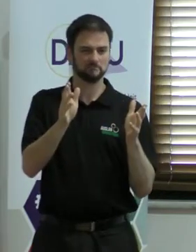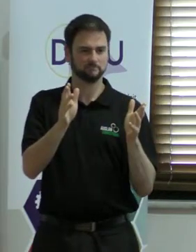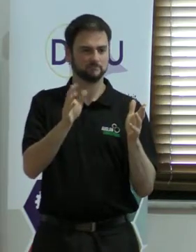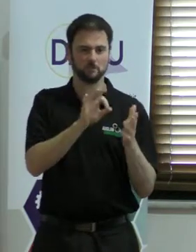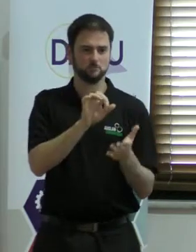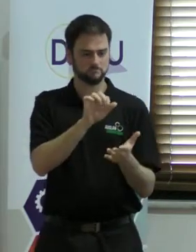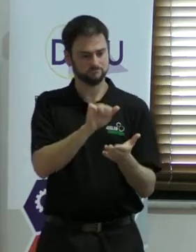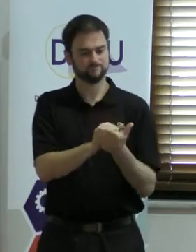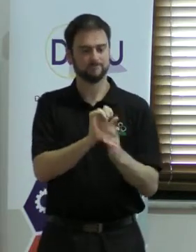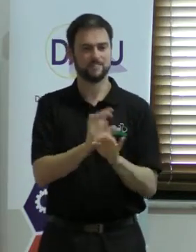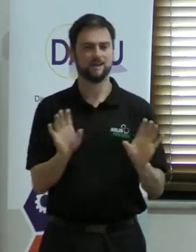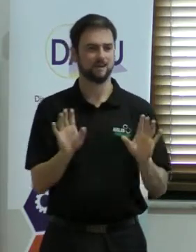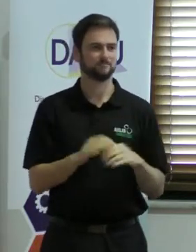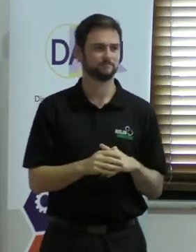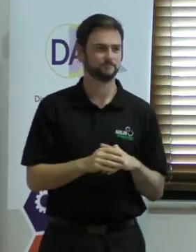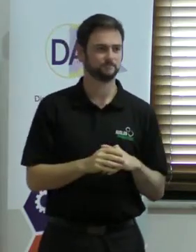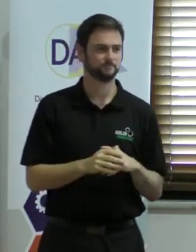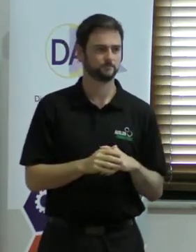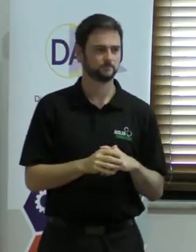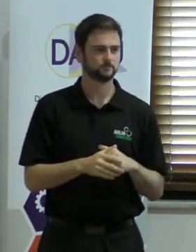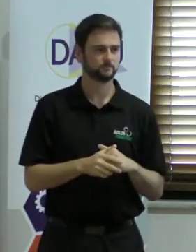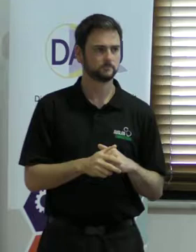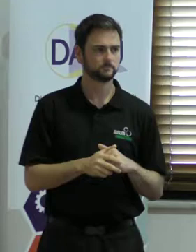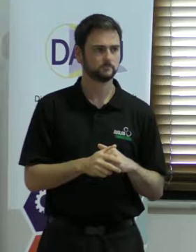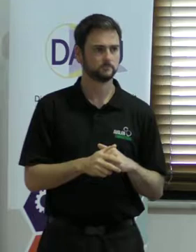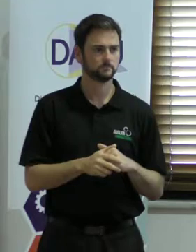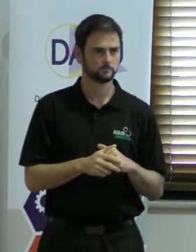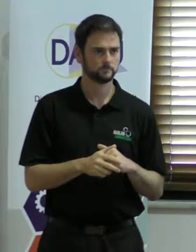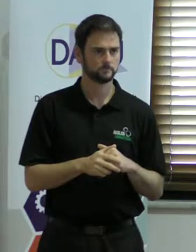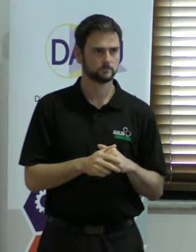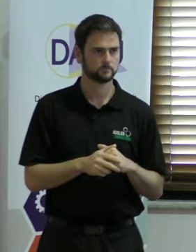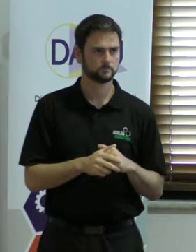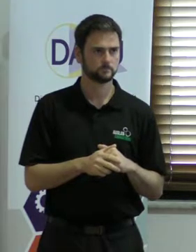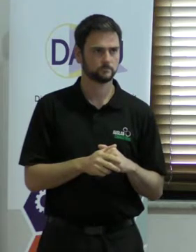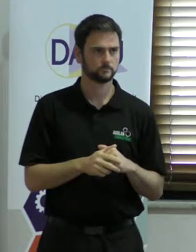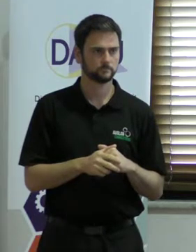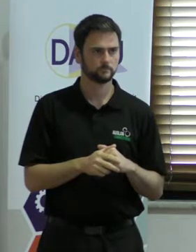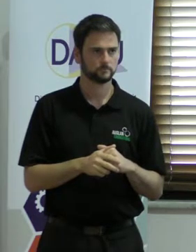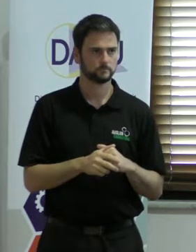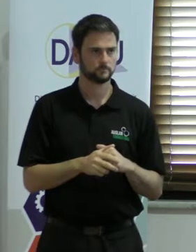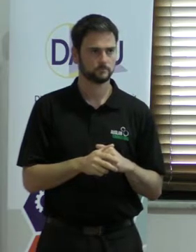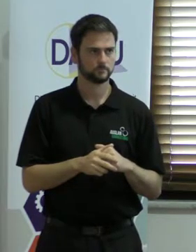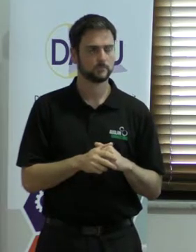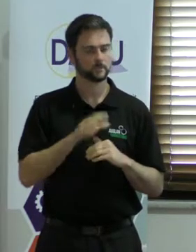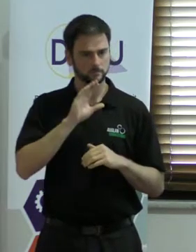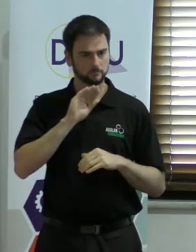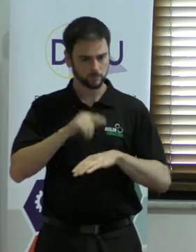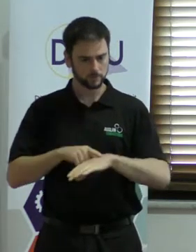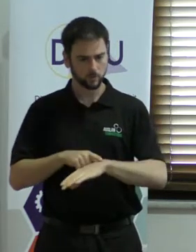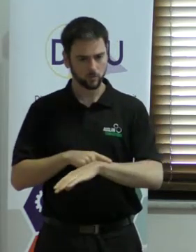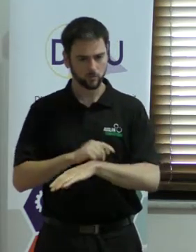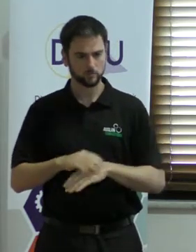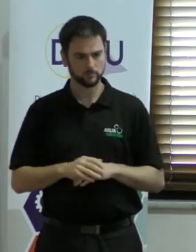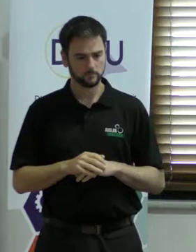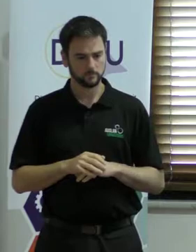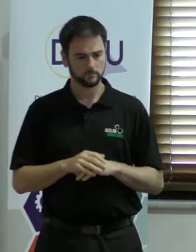the people who use advocacy services are always going to be